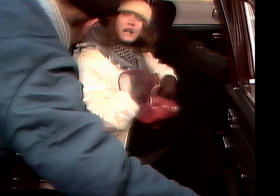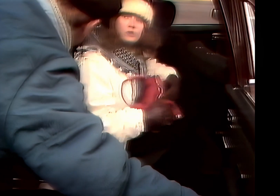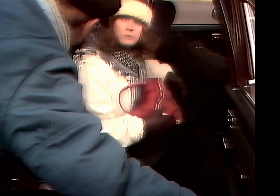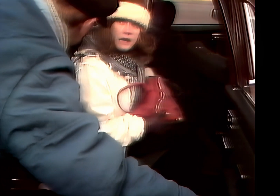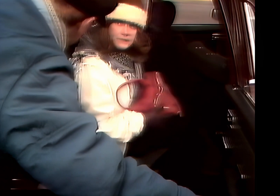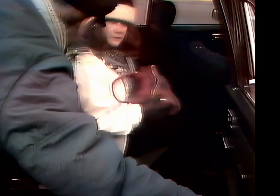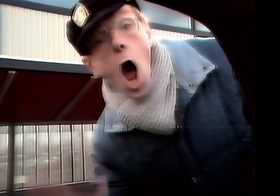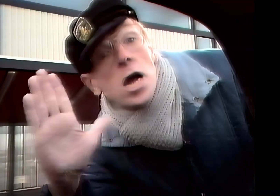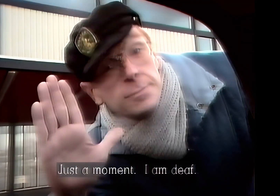Geräusche.